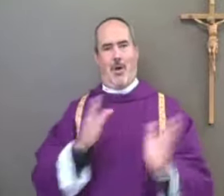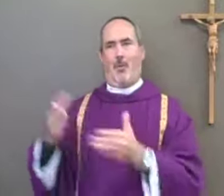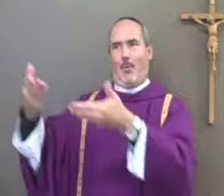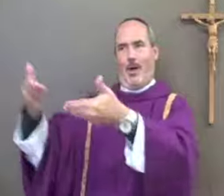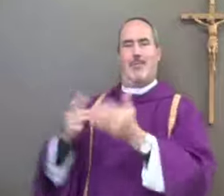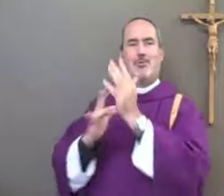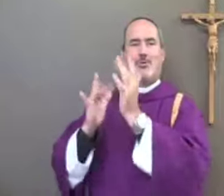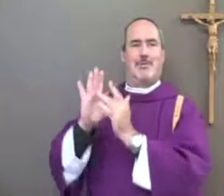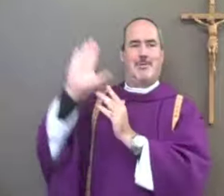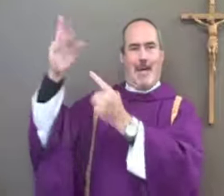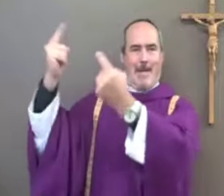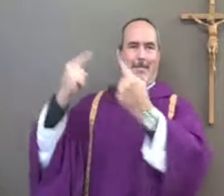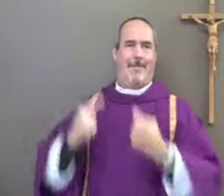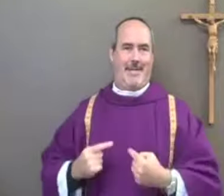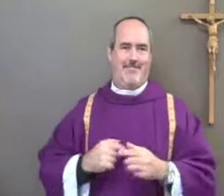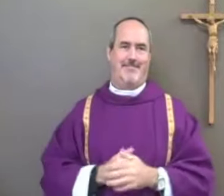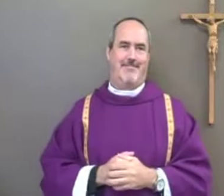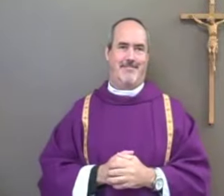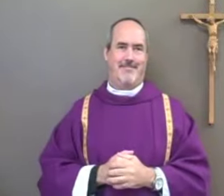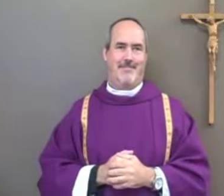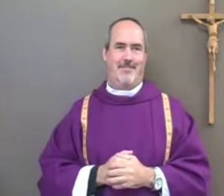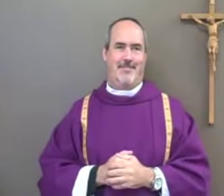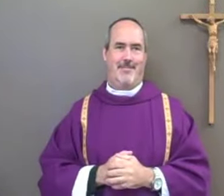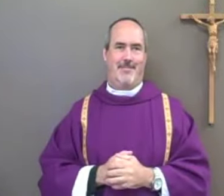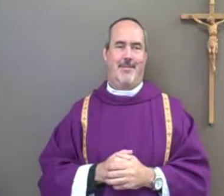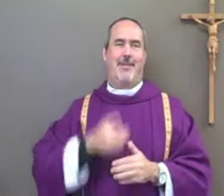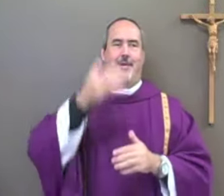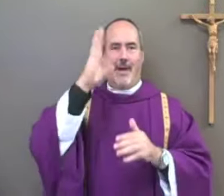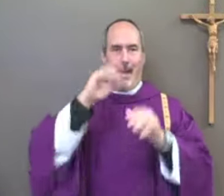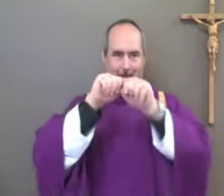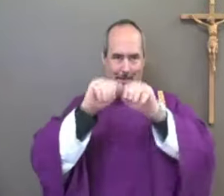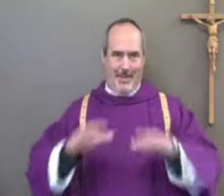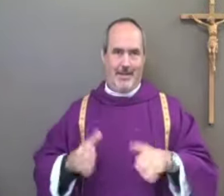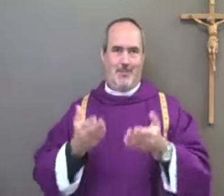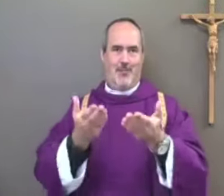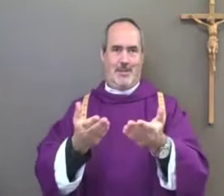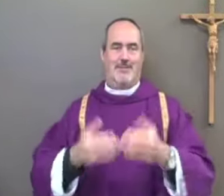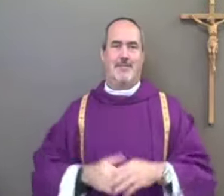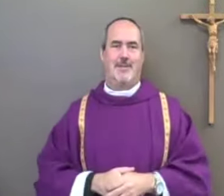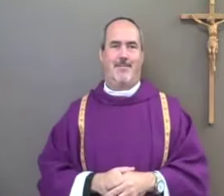prepare to welcome Christ when He comes. May God bless you.